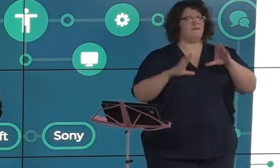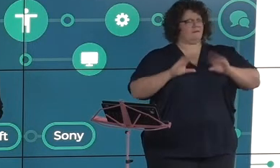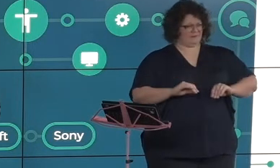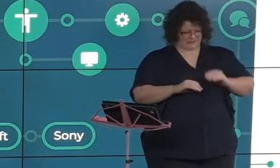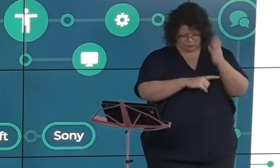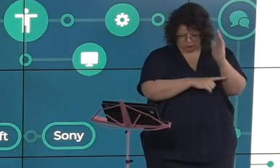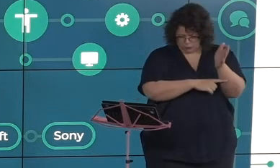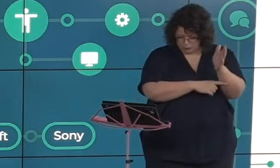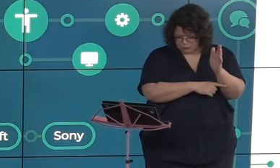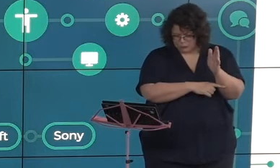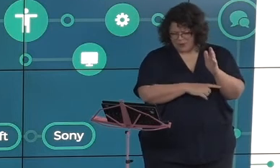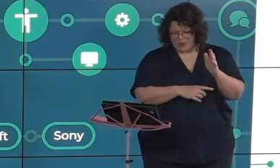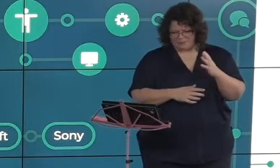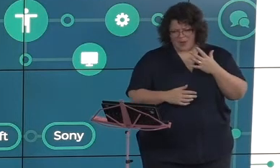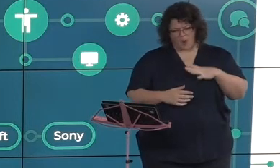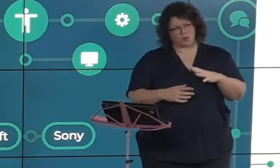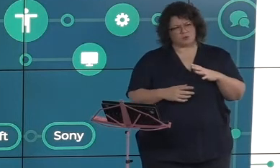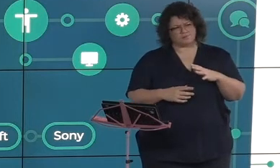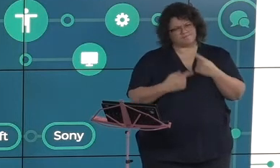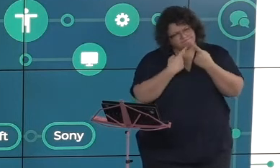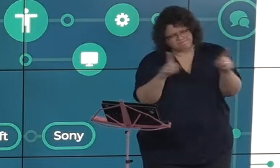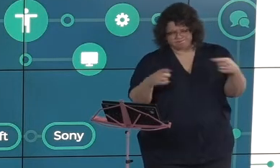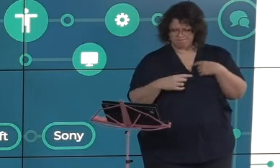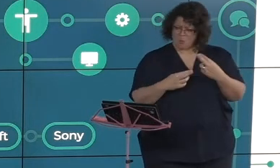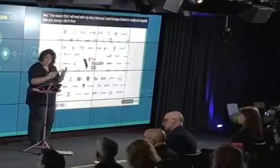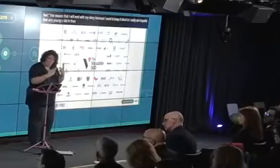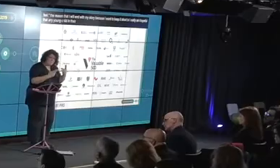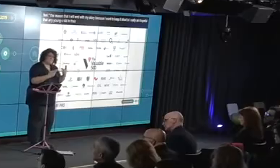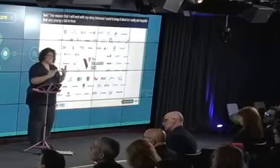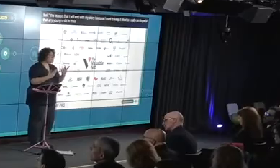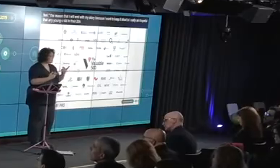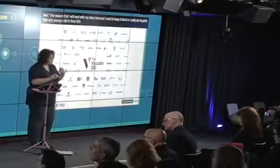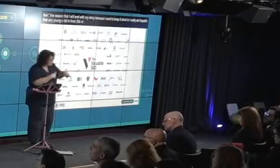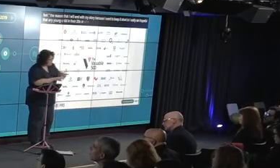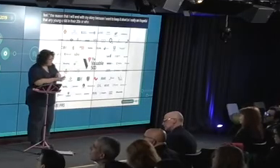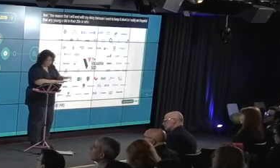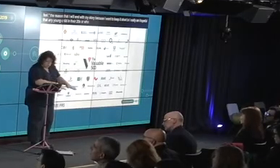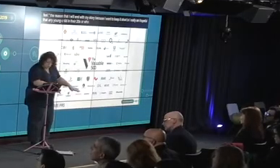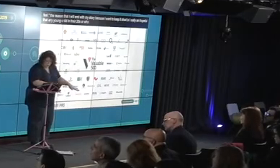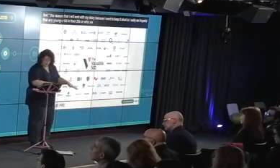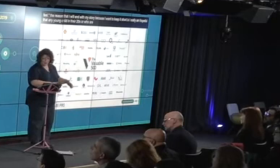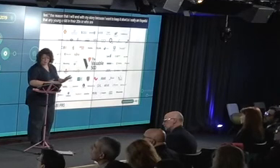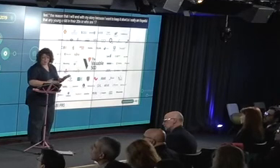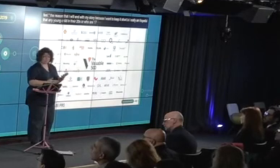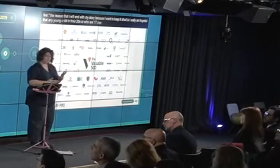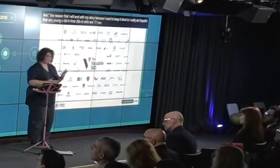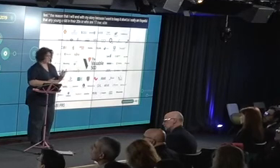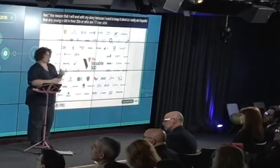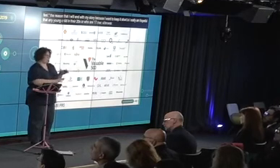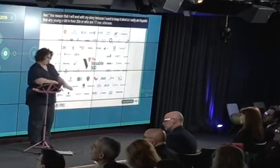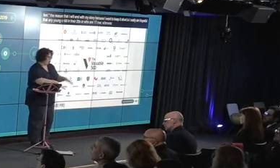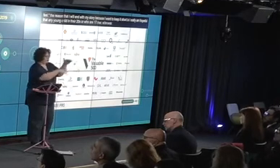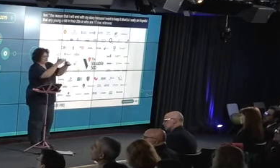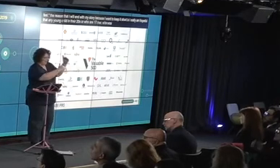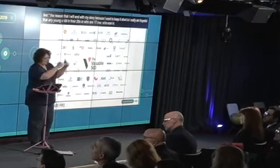any young child in their 20s or 17 now who was to discover what I discovered at 17 would handle their lives so